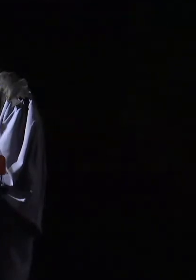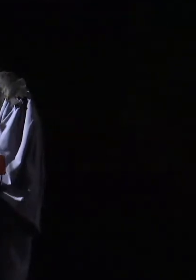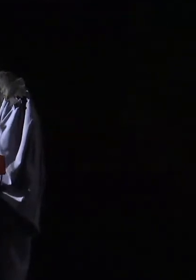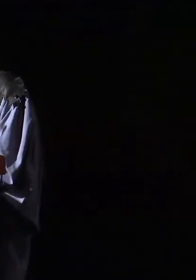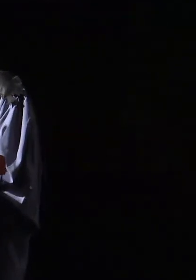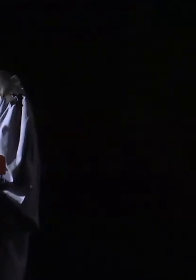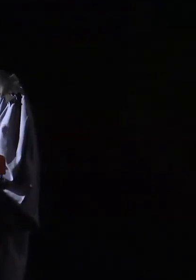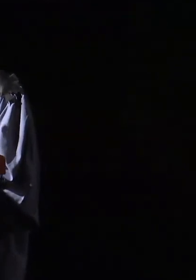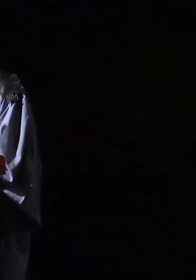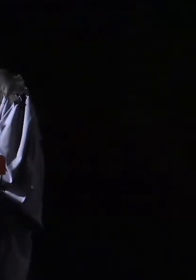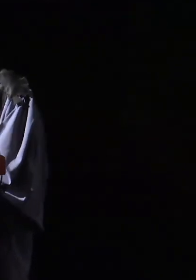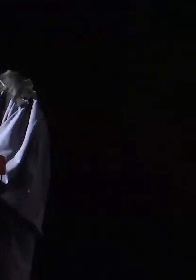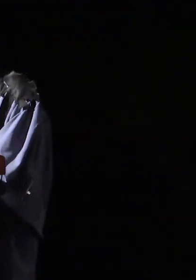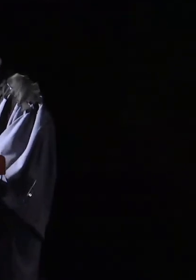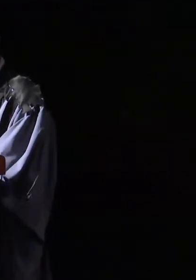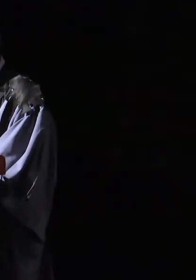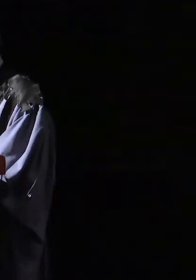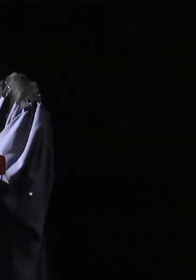Smith.